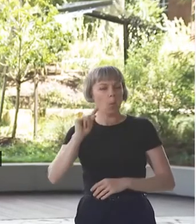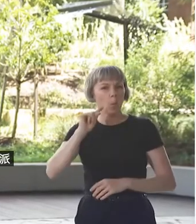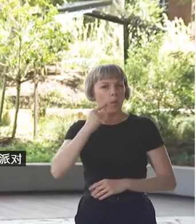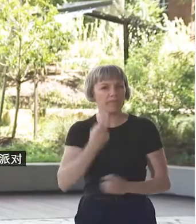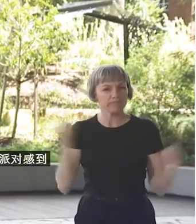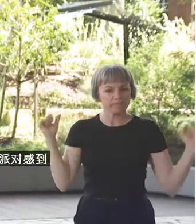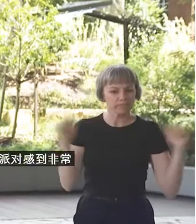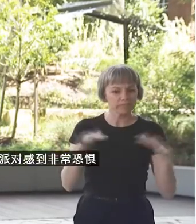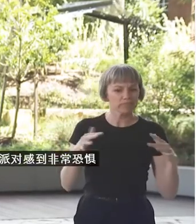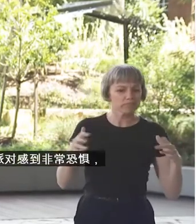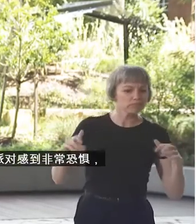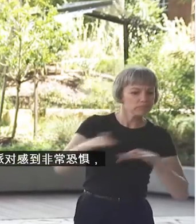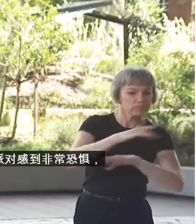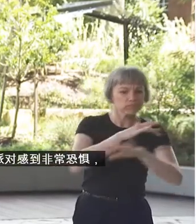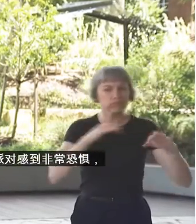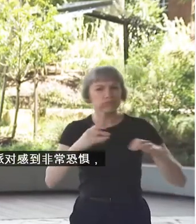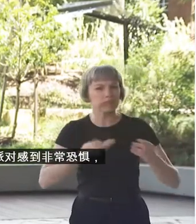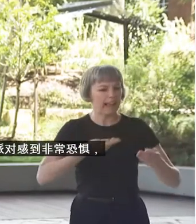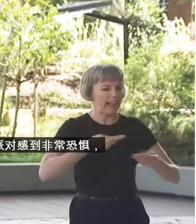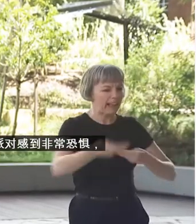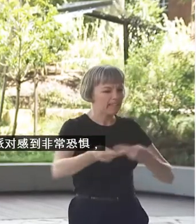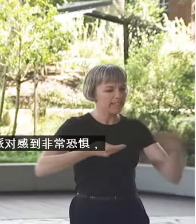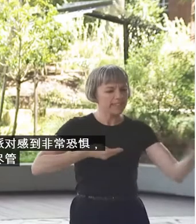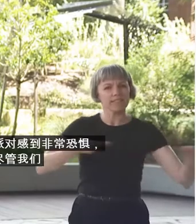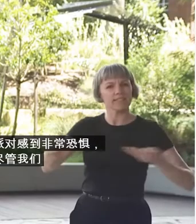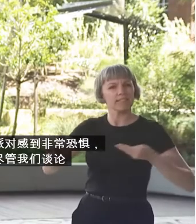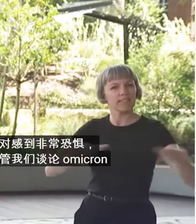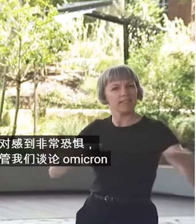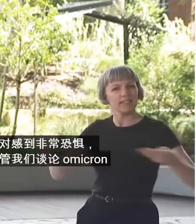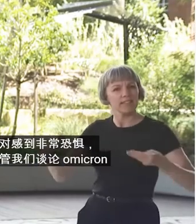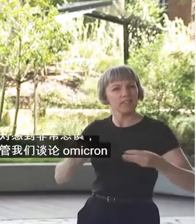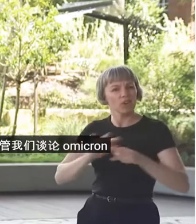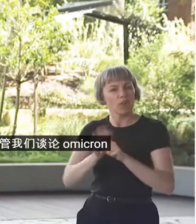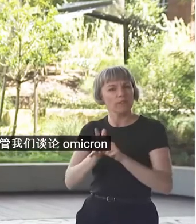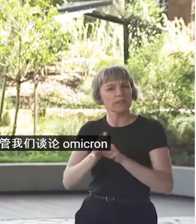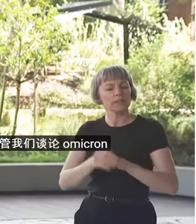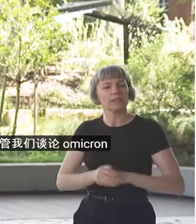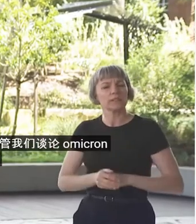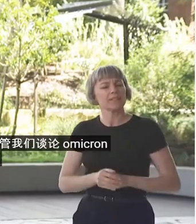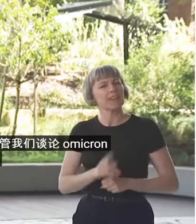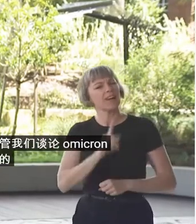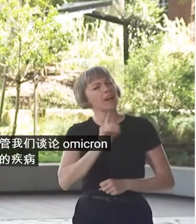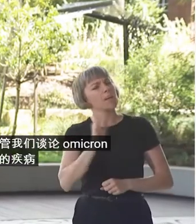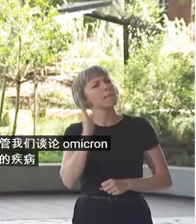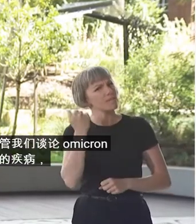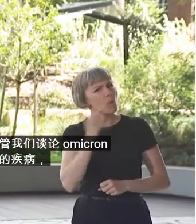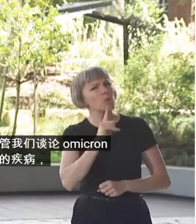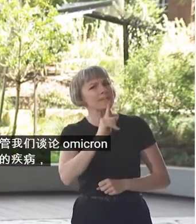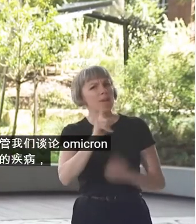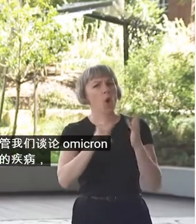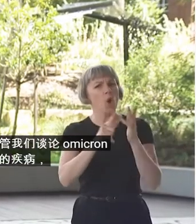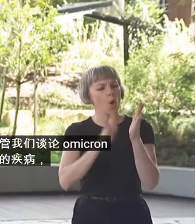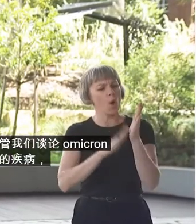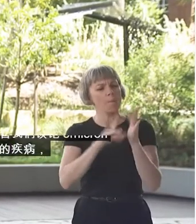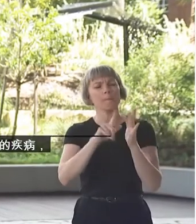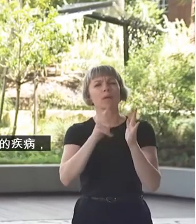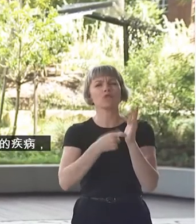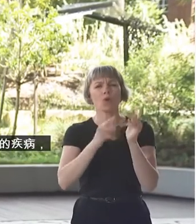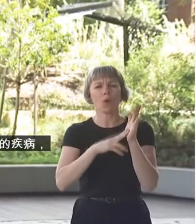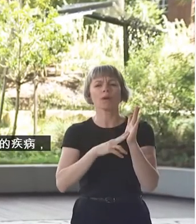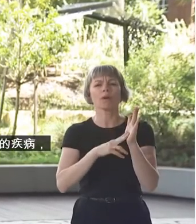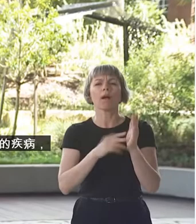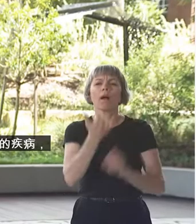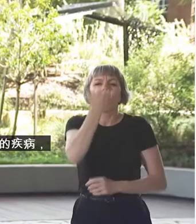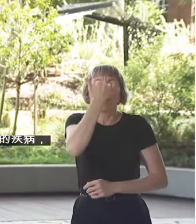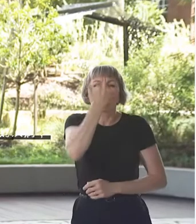around COVID party. It is not, you know, although we talk about Omicron being a milder disease, it